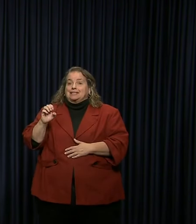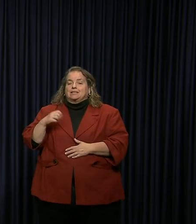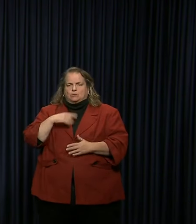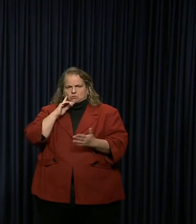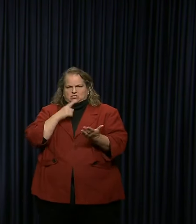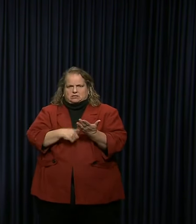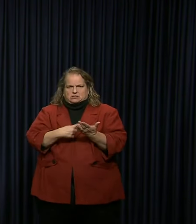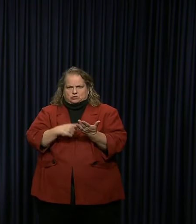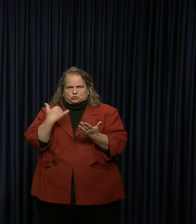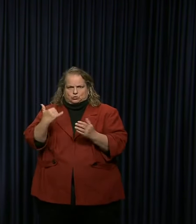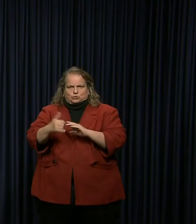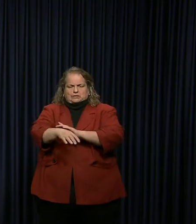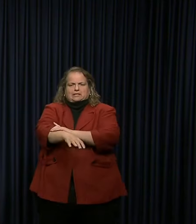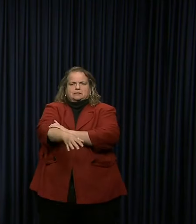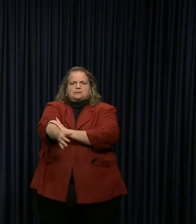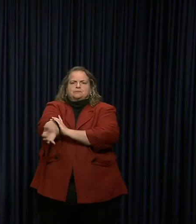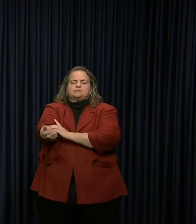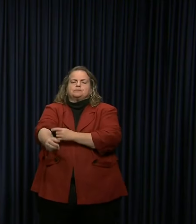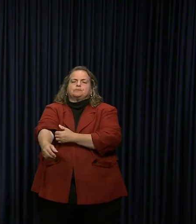through today.